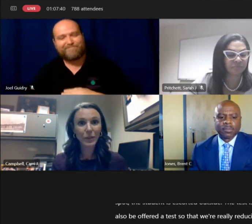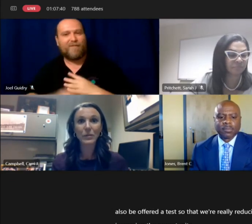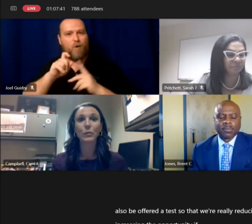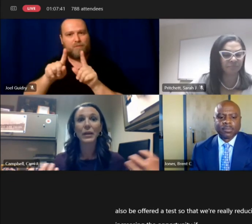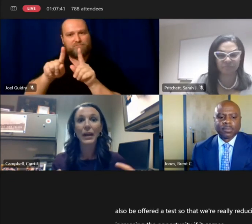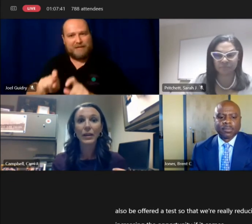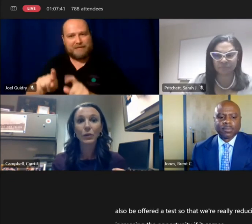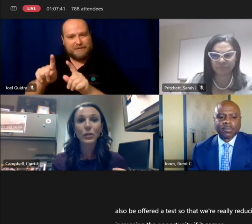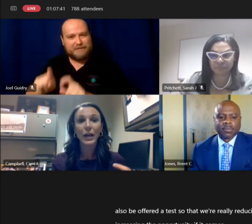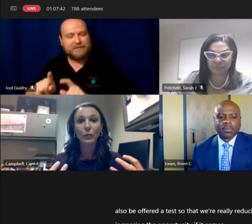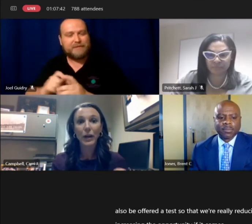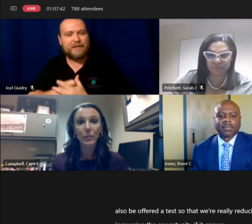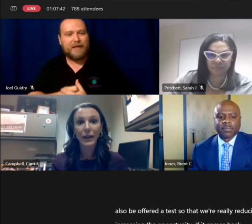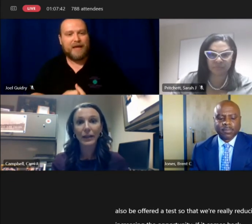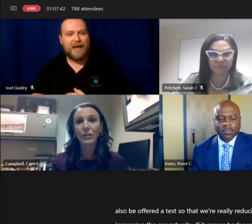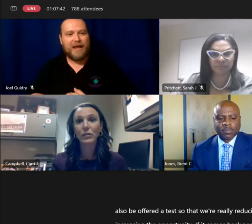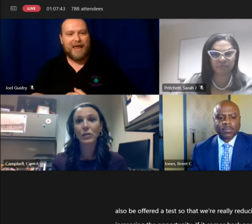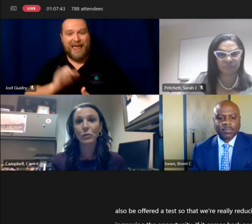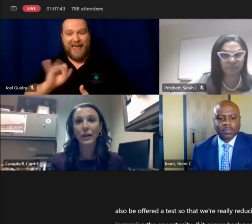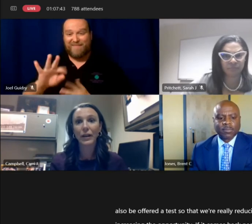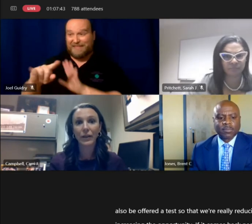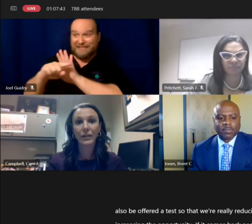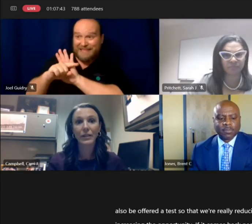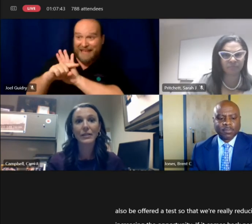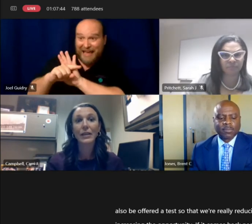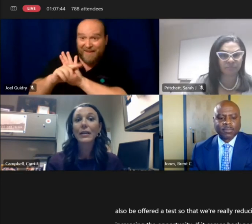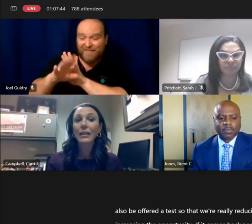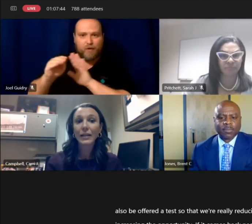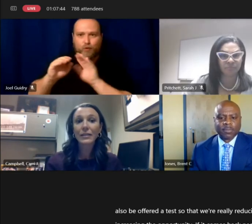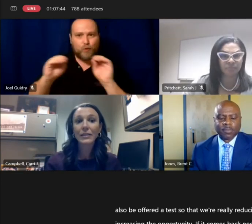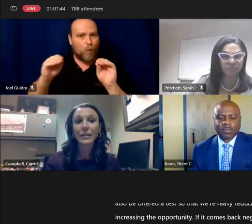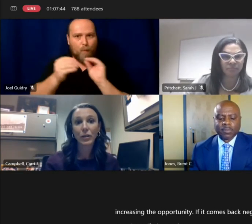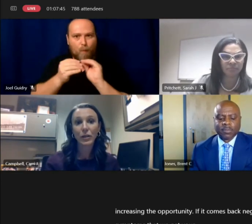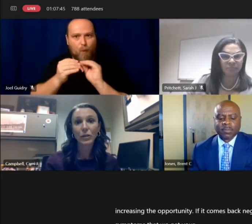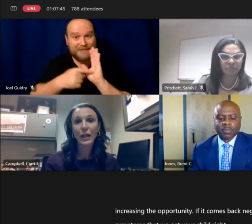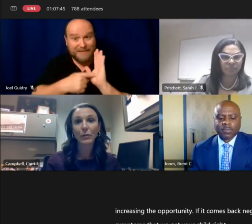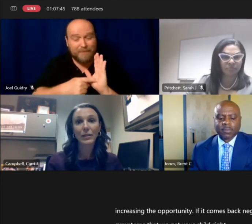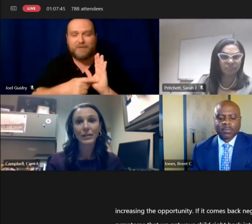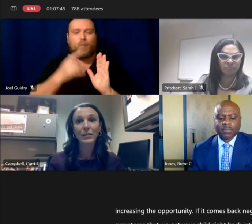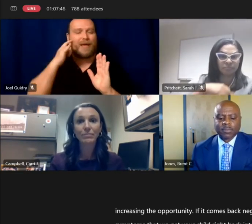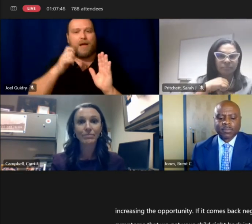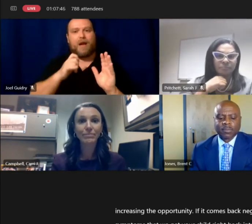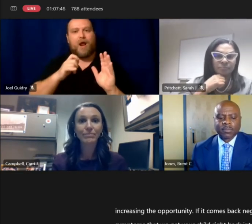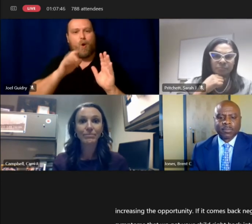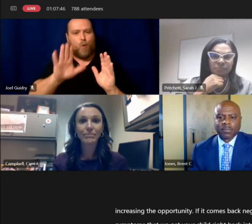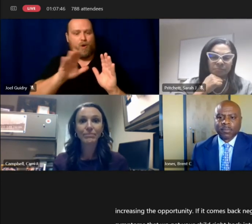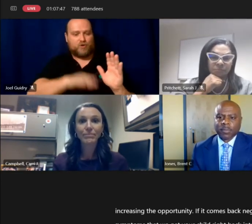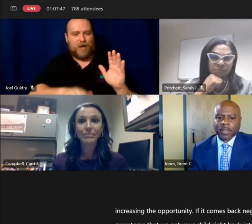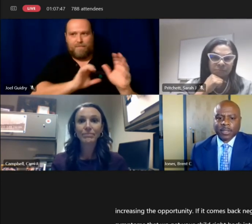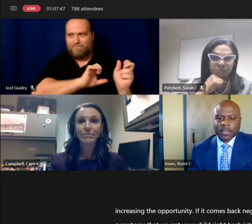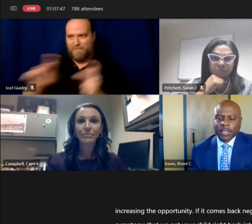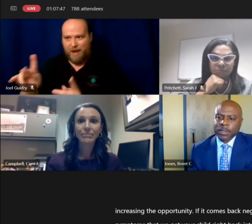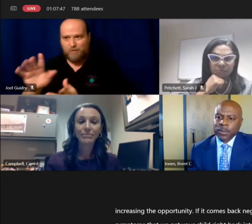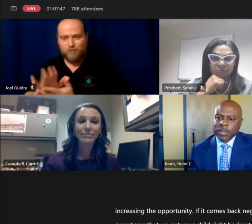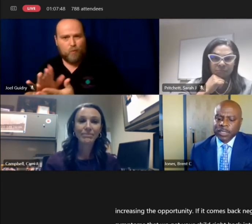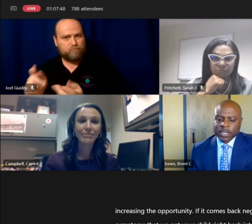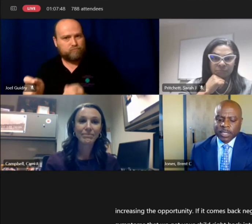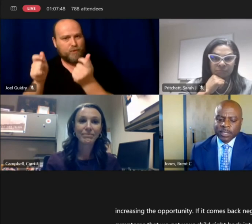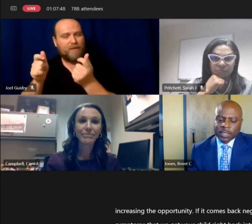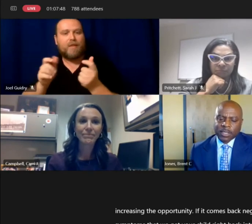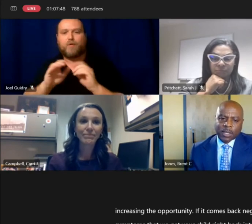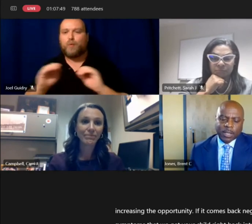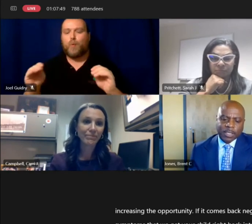symptoms, that we get your child right back into school and there is less instructional time loss. Thank you once